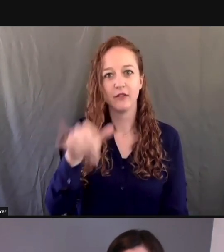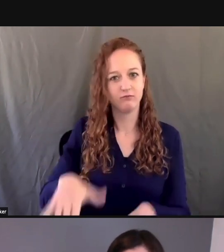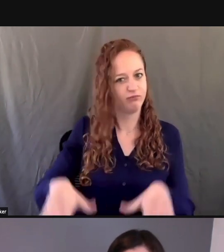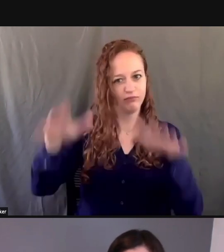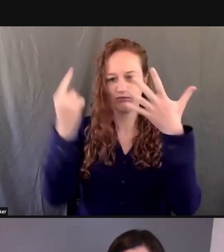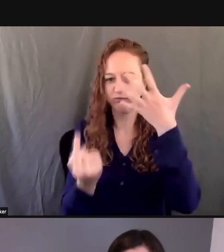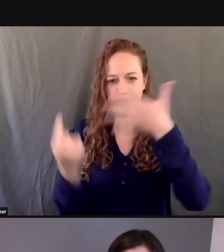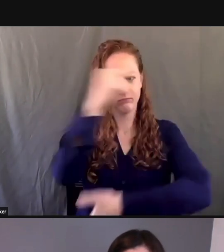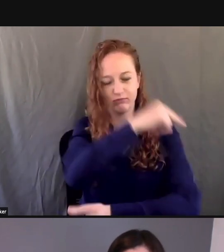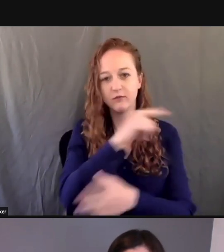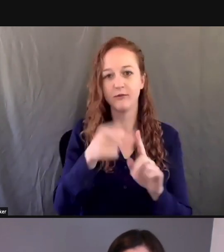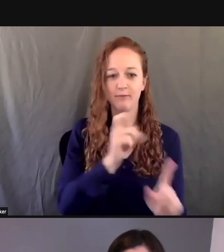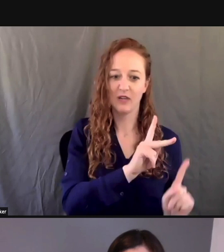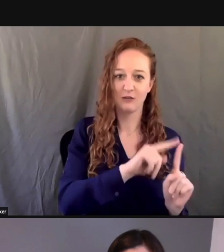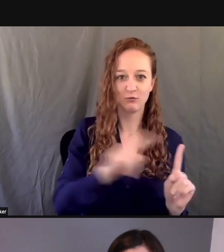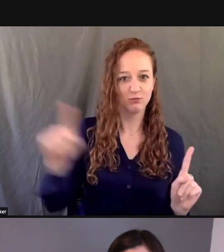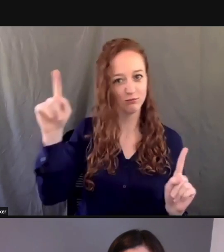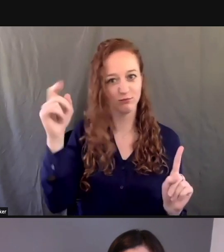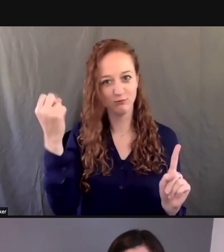with my friends.